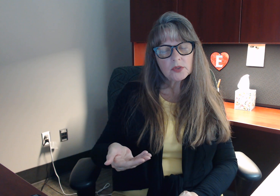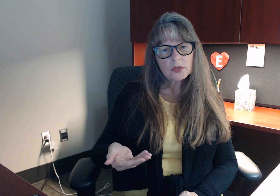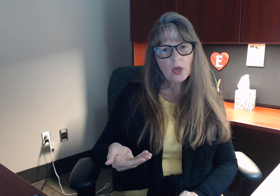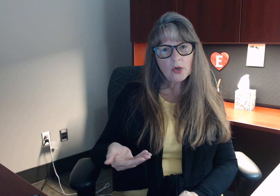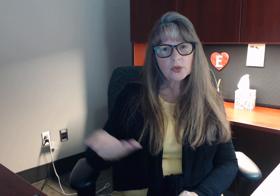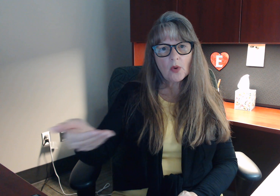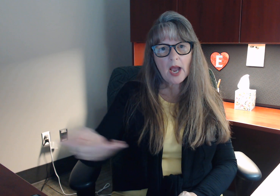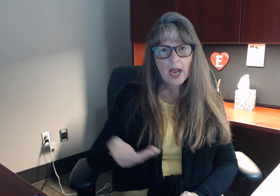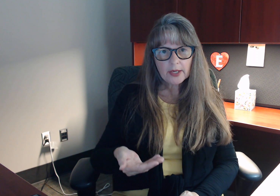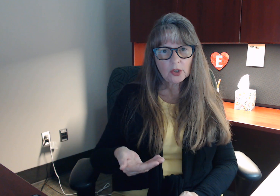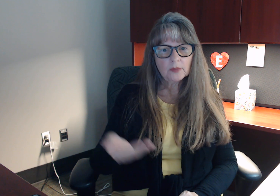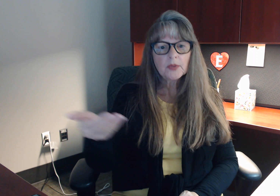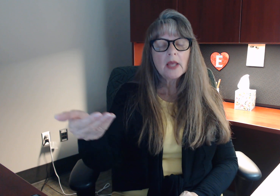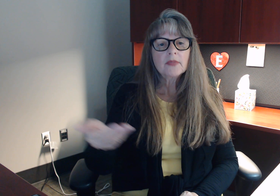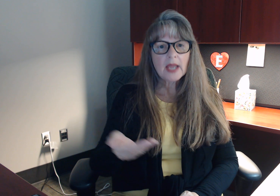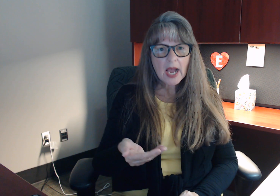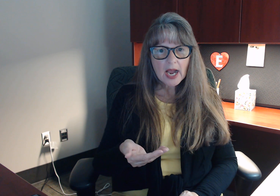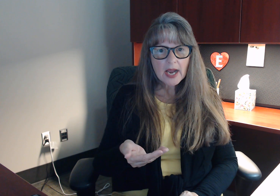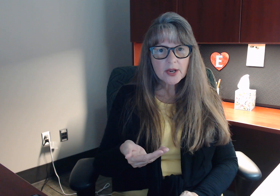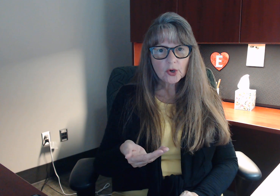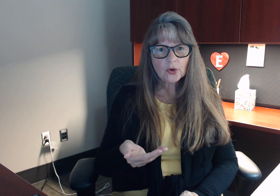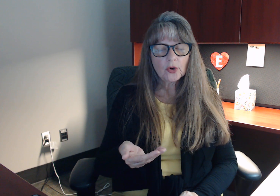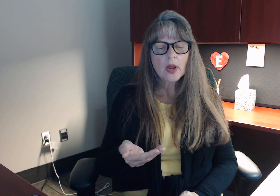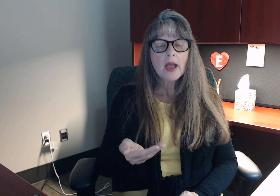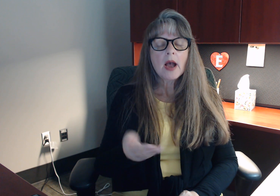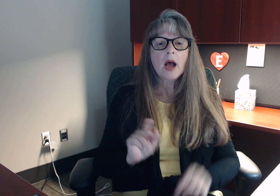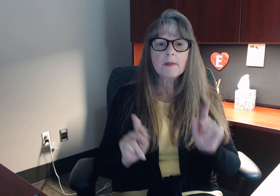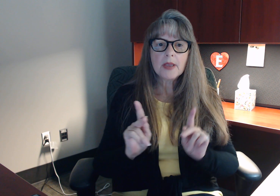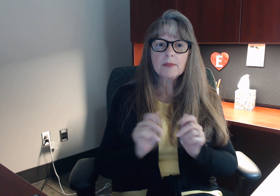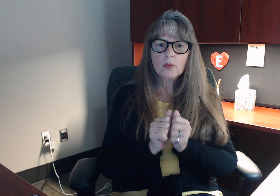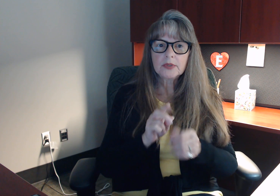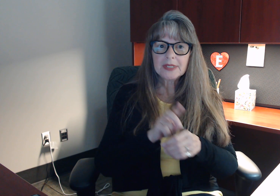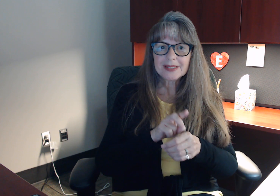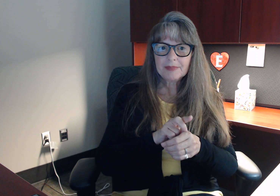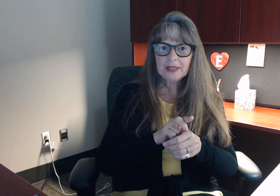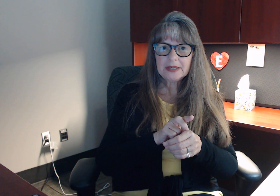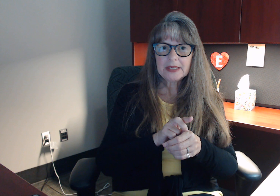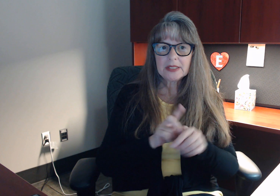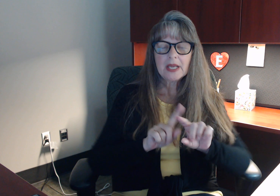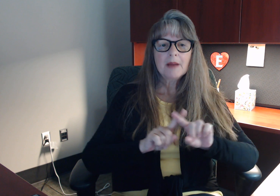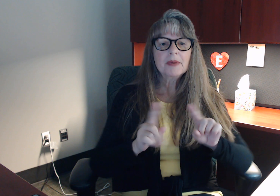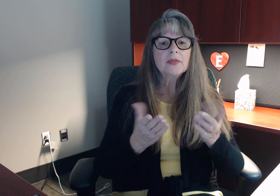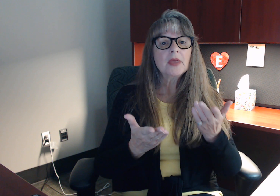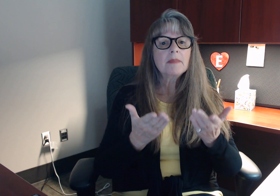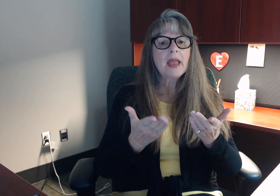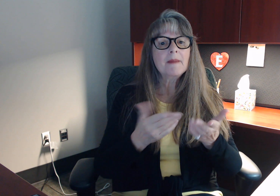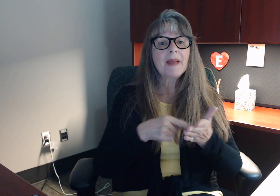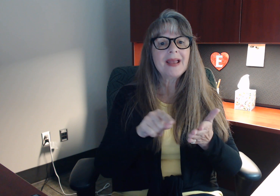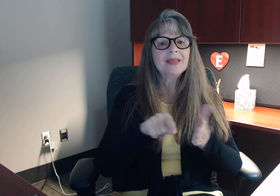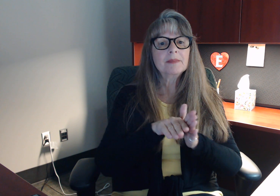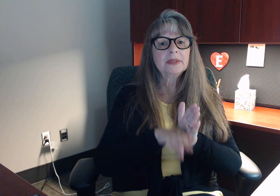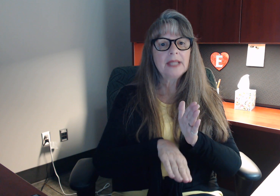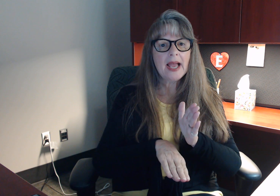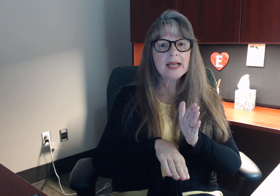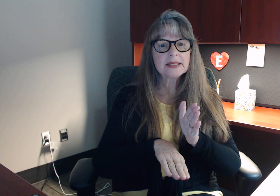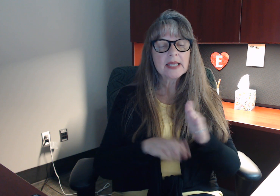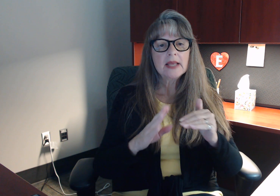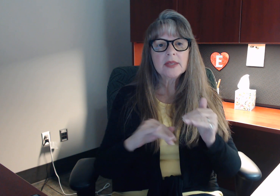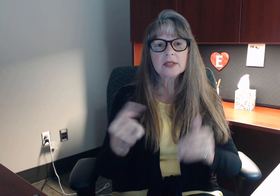is also hire. They hire people with disabilities, but they may pay them less than